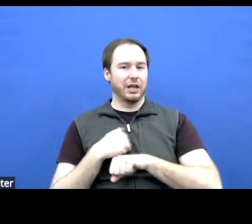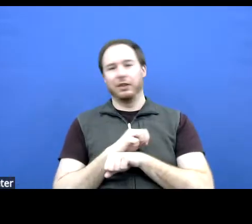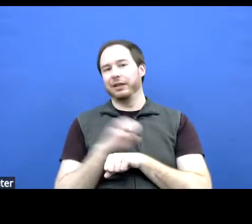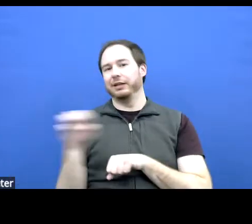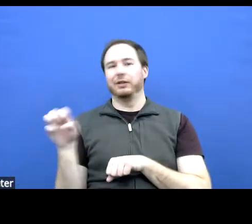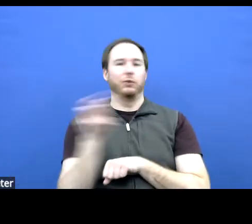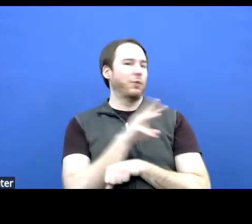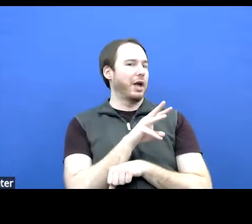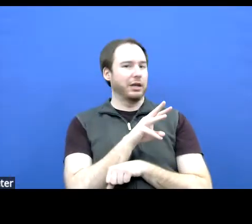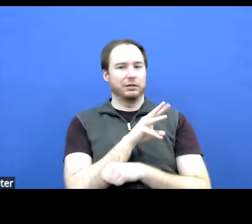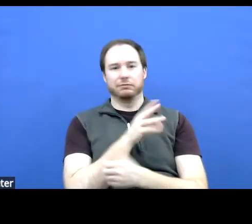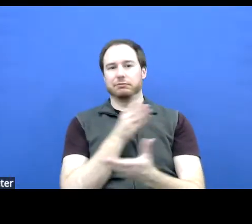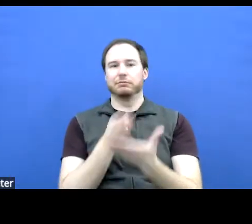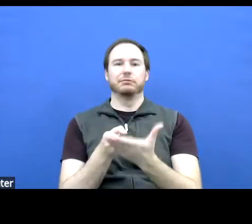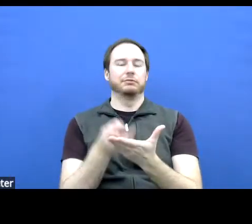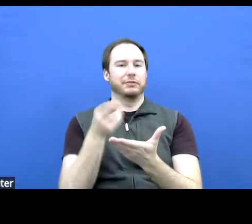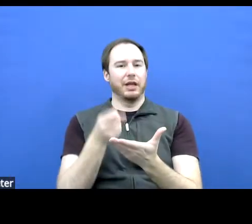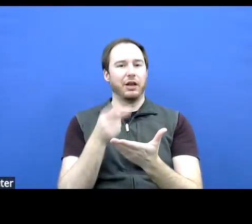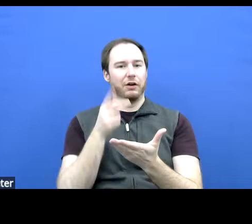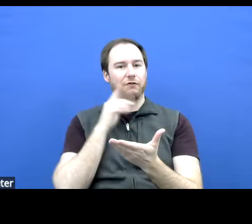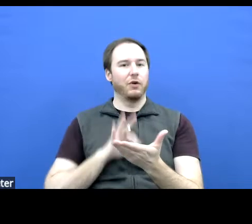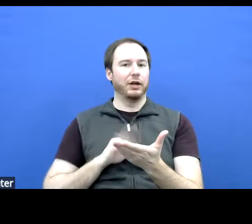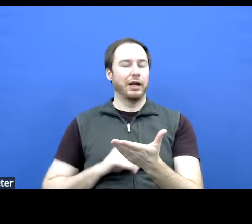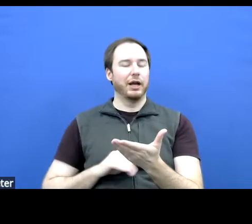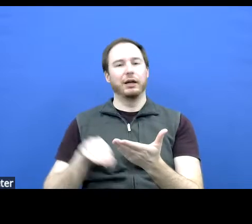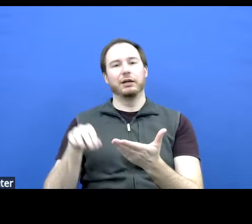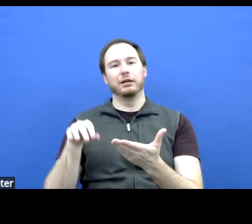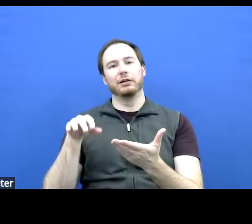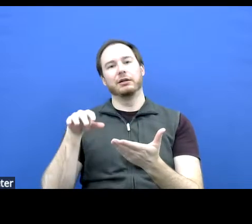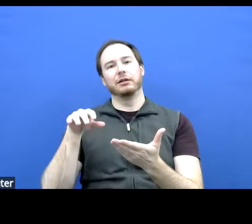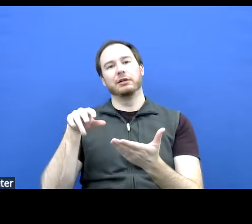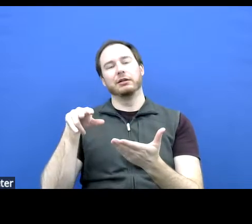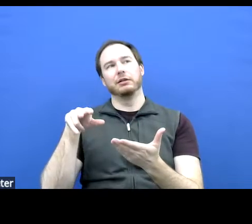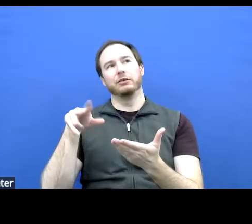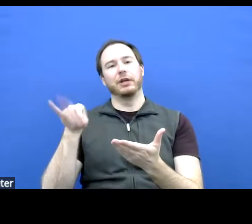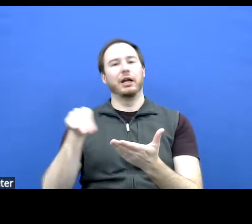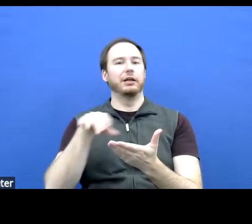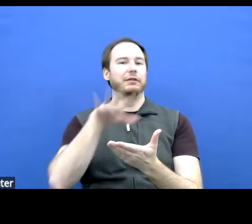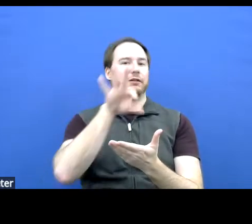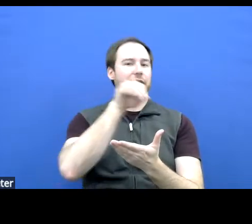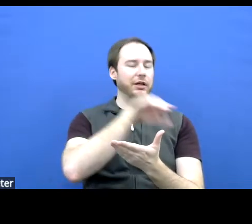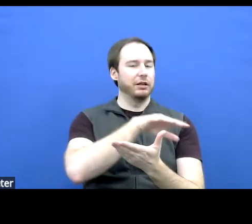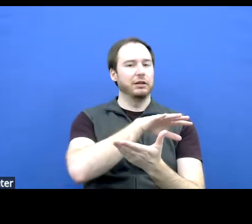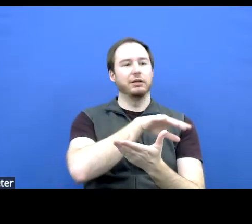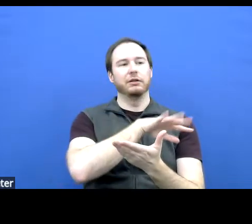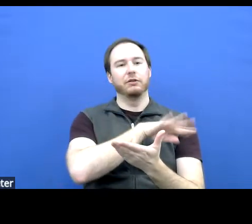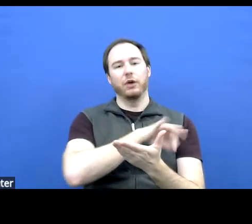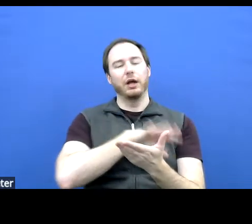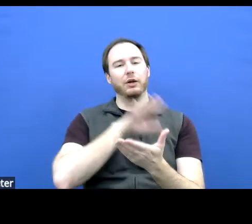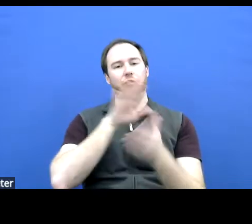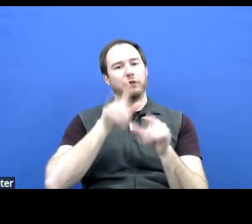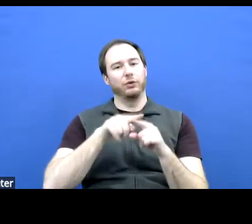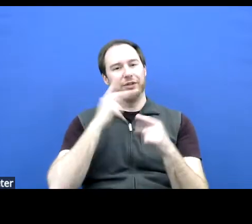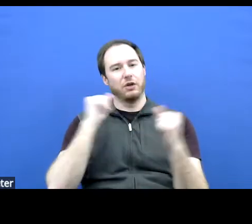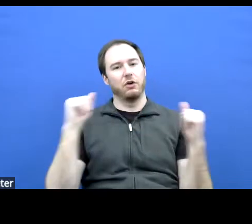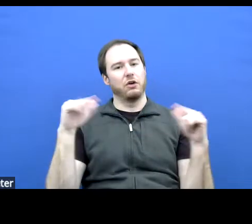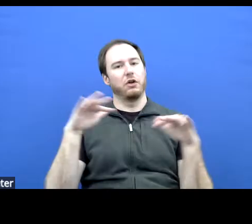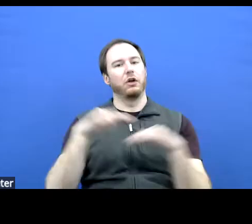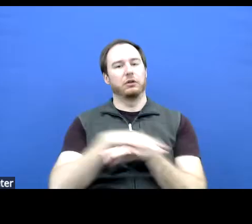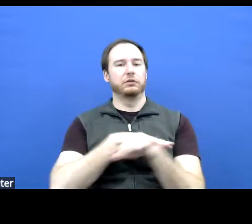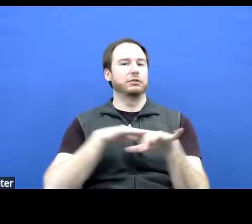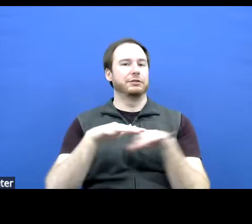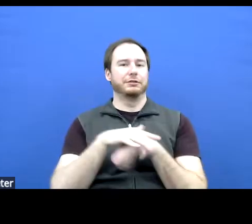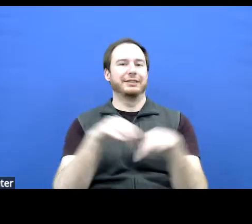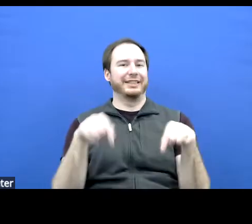east-west interstate arterials. So it's great to be able to bring everybody here from all over the region.